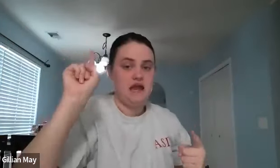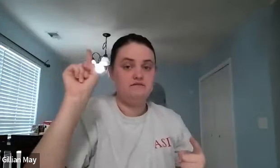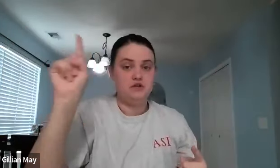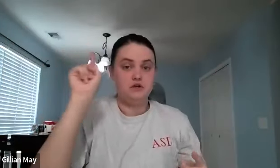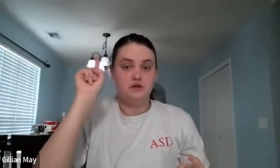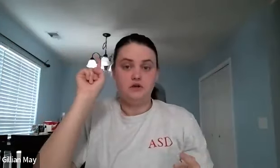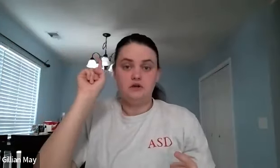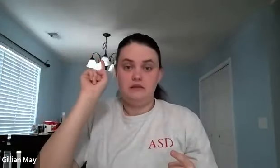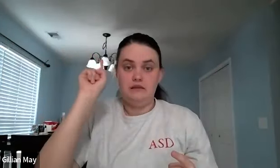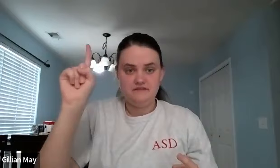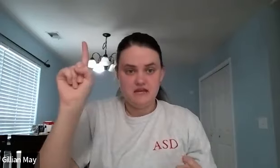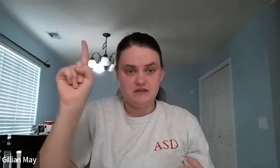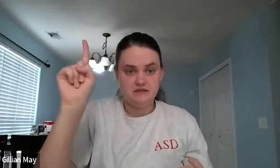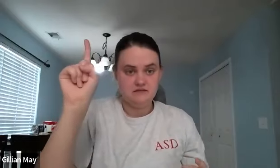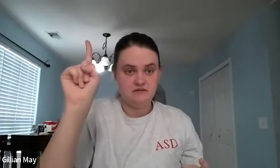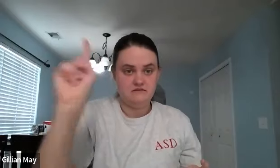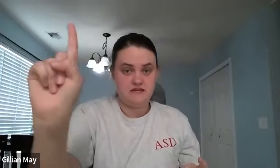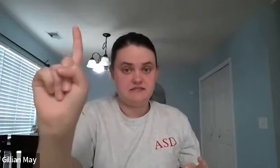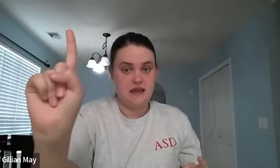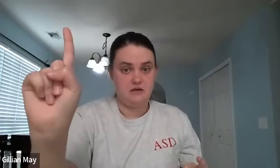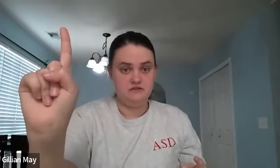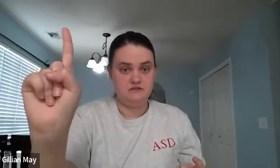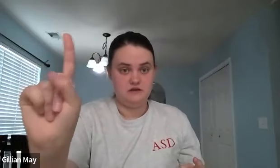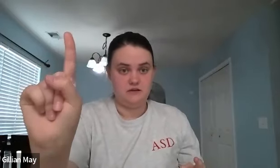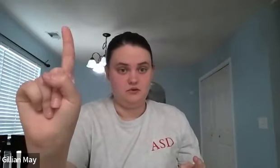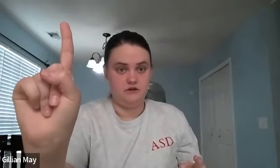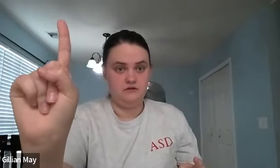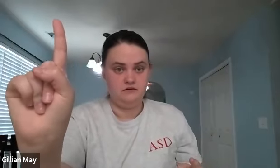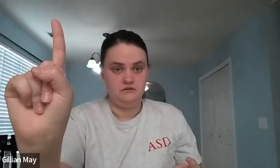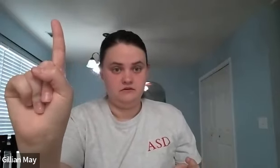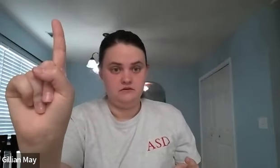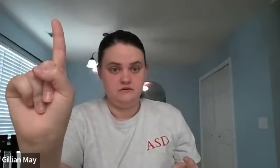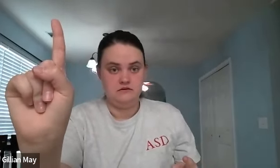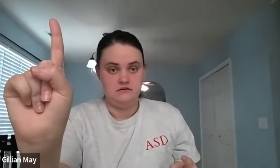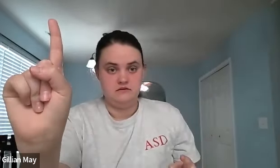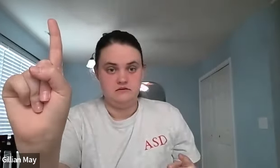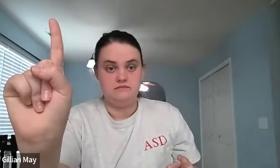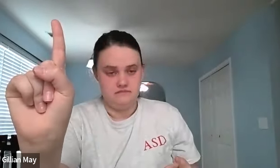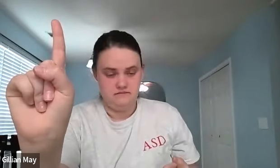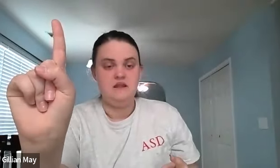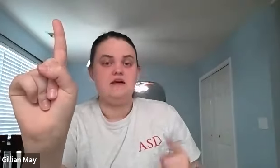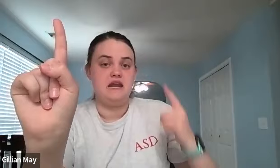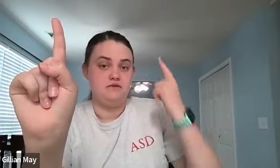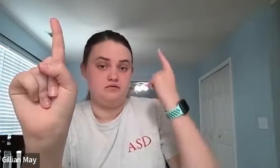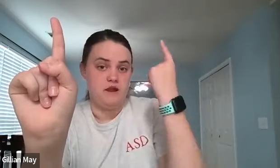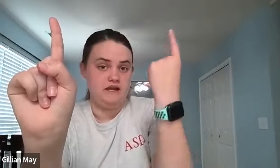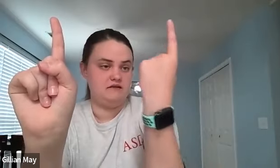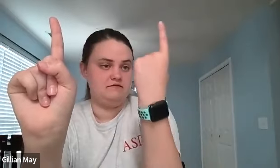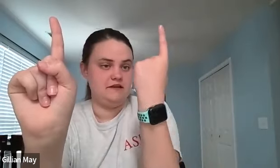have your left hand facing out in a pointer. And then have your right hand